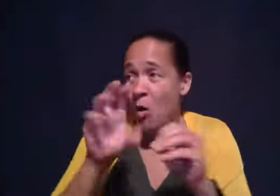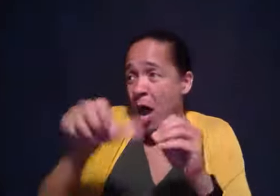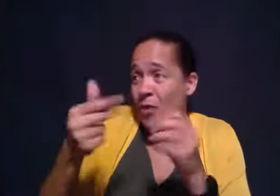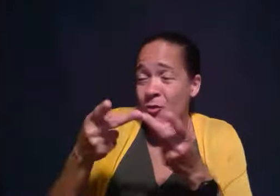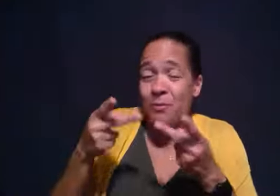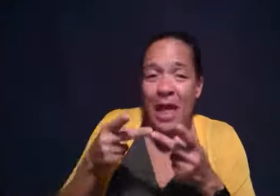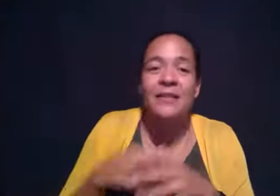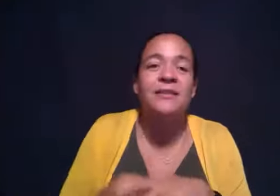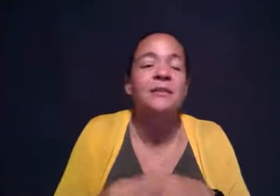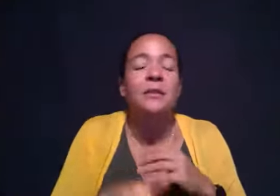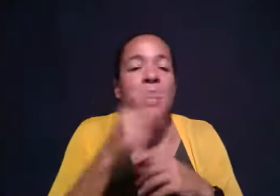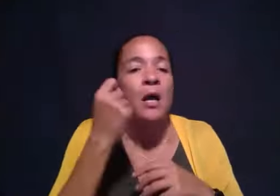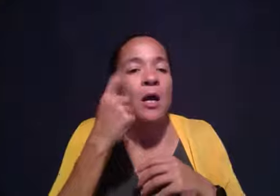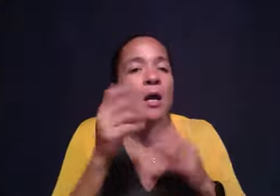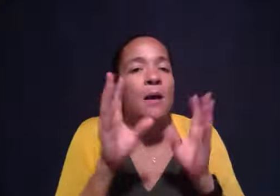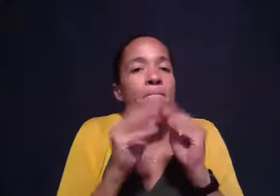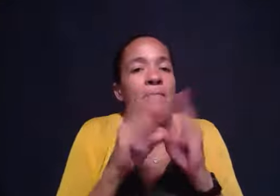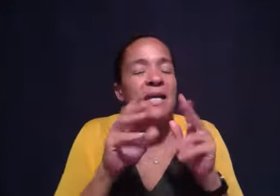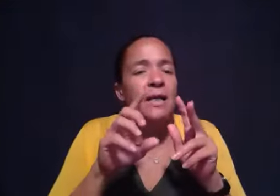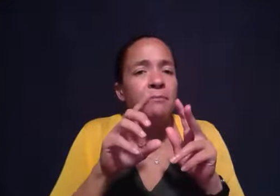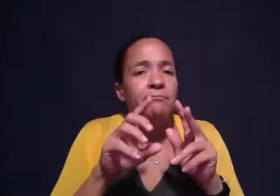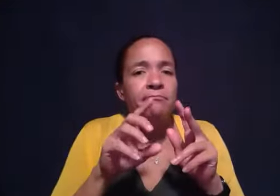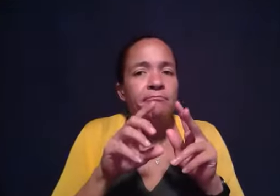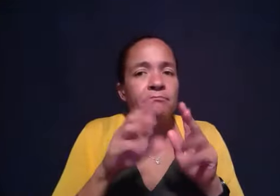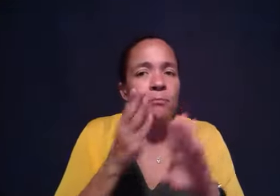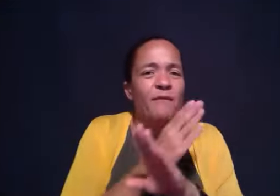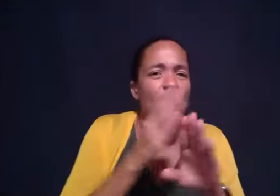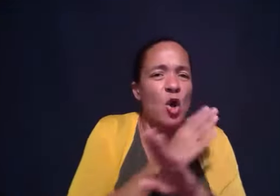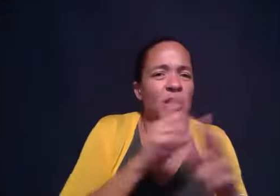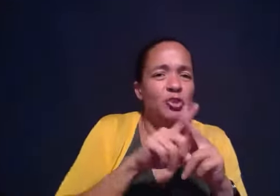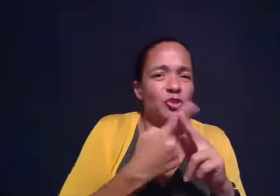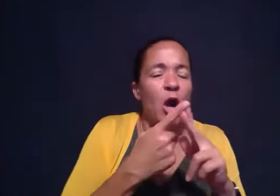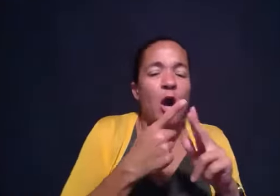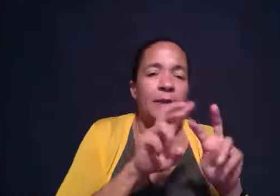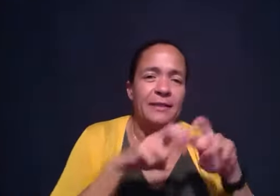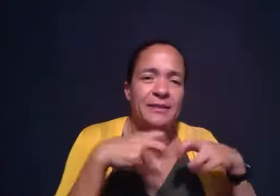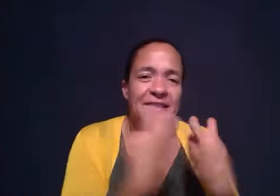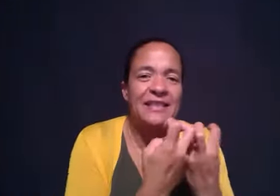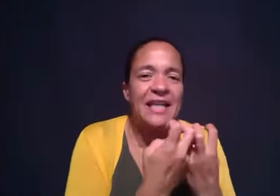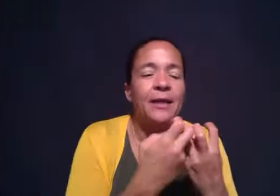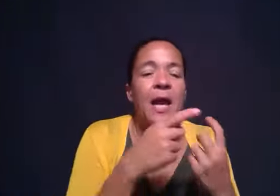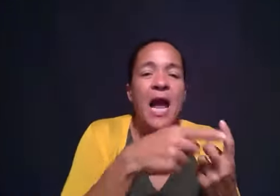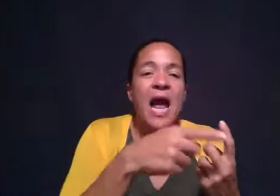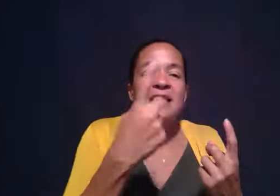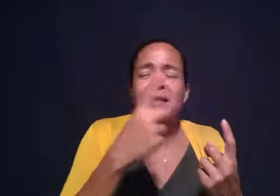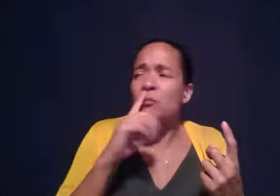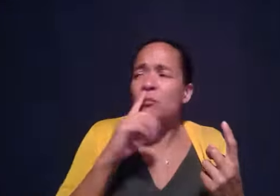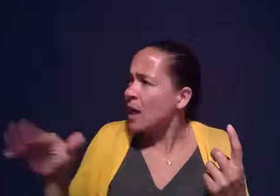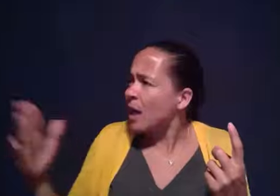at the other end of the room, just in a circle, and somebody said, hey, why don't you come sit with us? There's an empty chair right